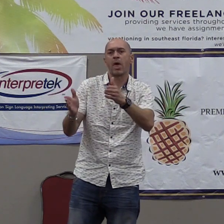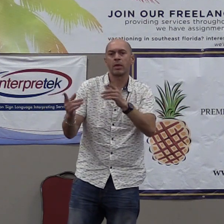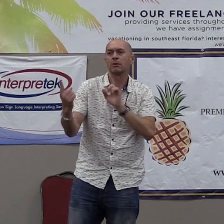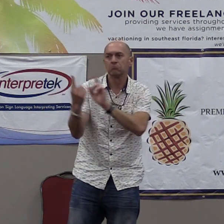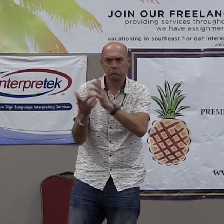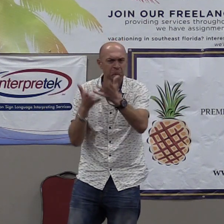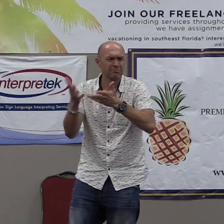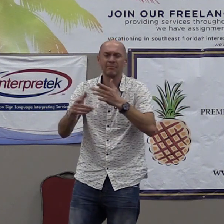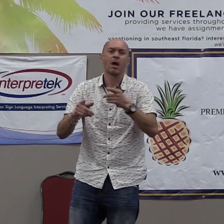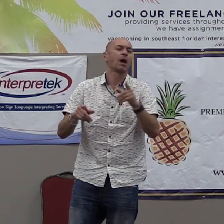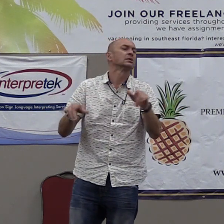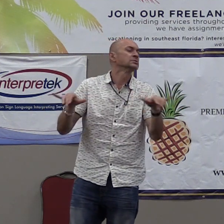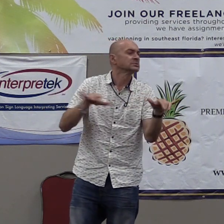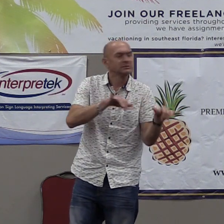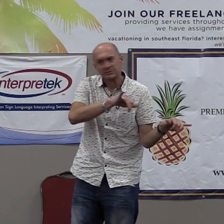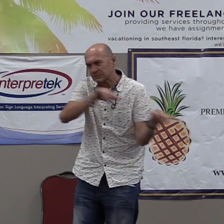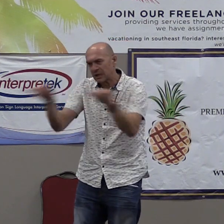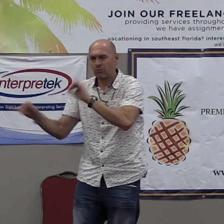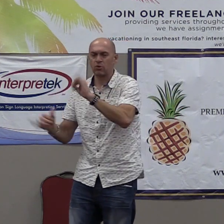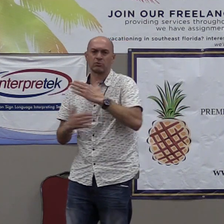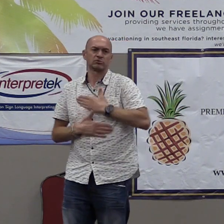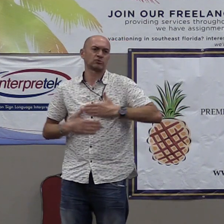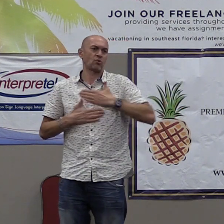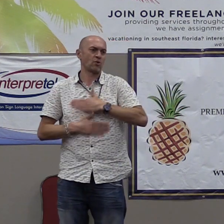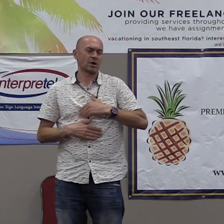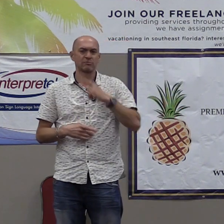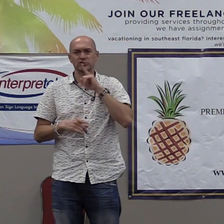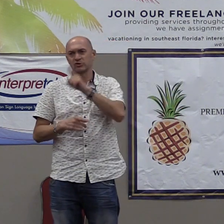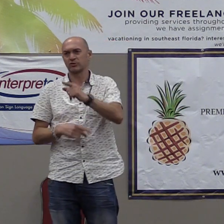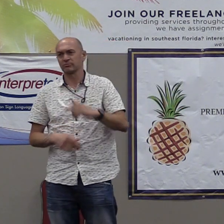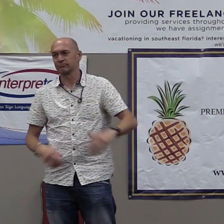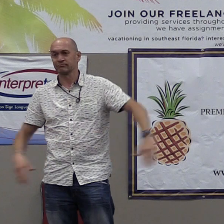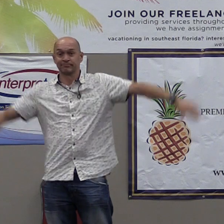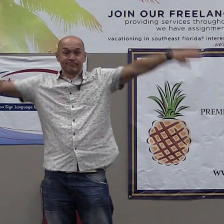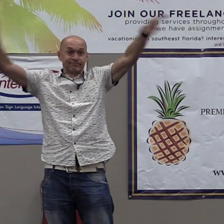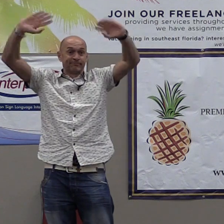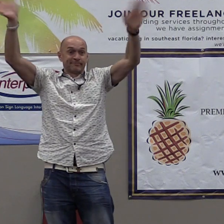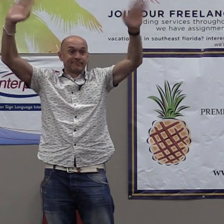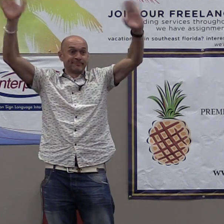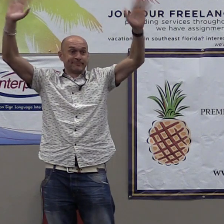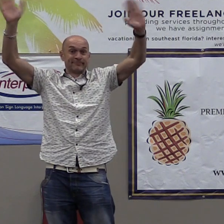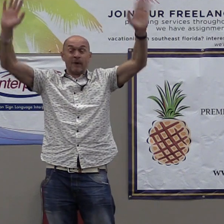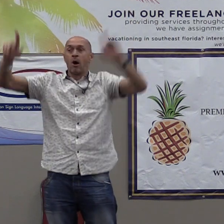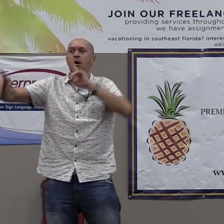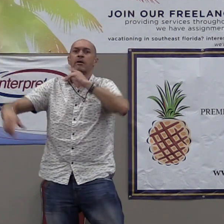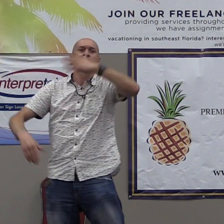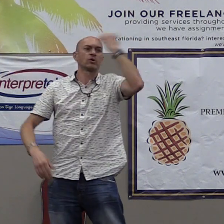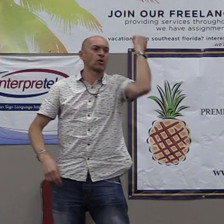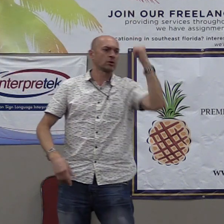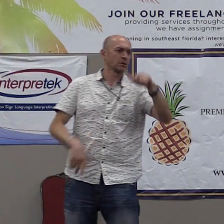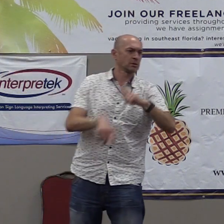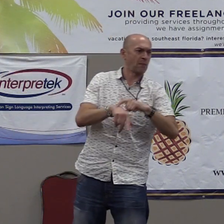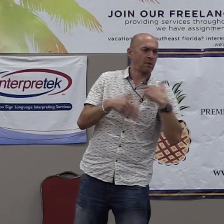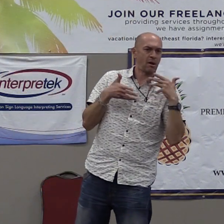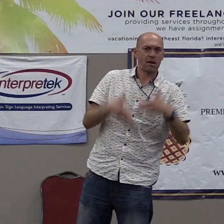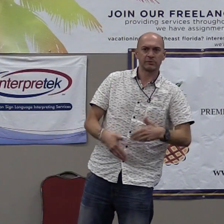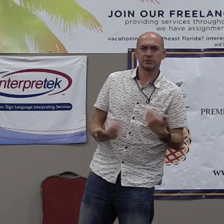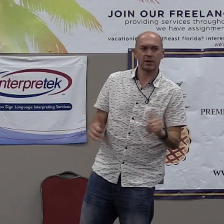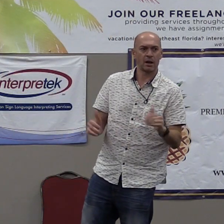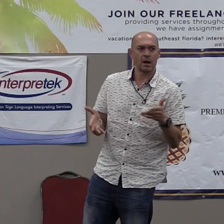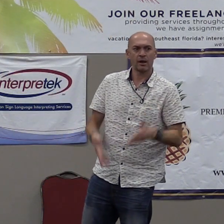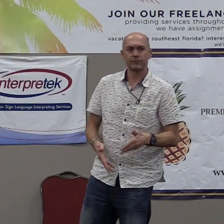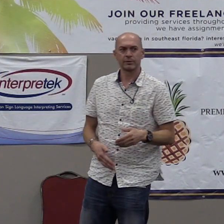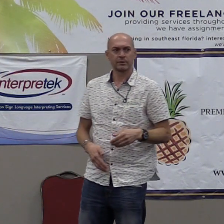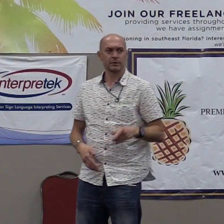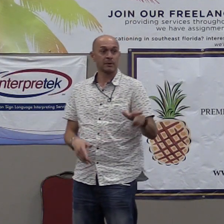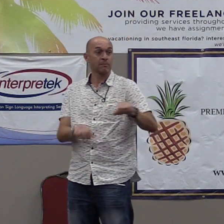For the beginners, we'll approach it a different way, all the way up to the advanced. So thank you, I hope you enjoy. Oh, I forgot, I